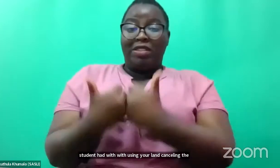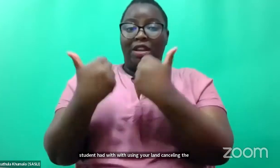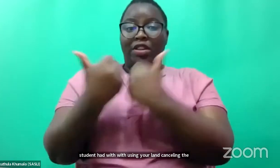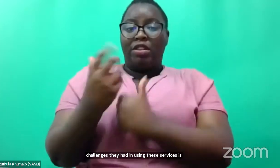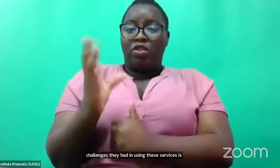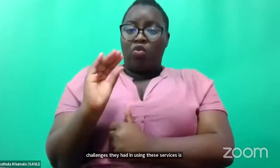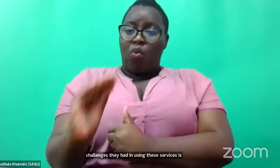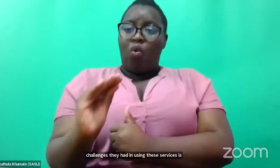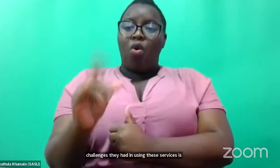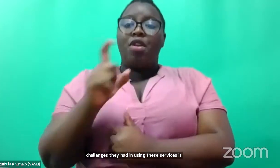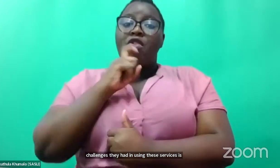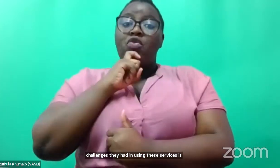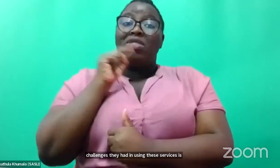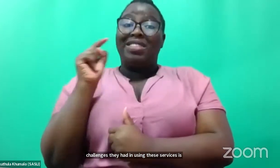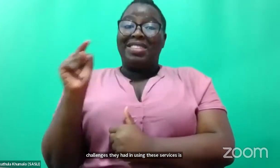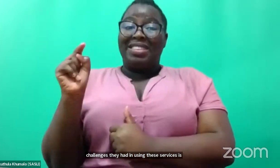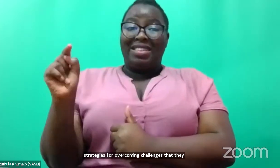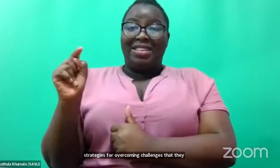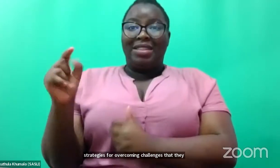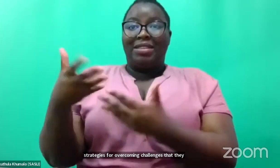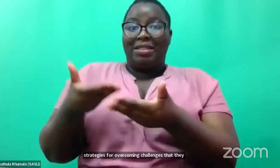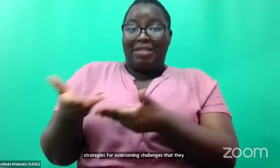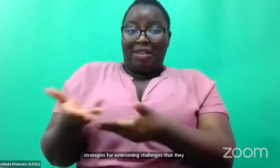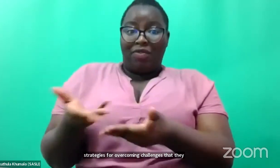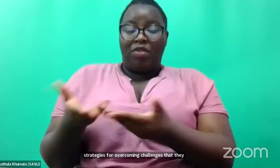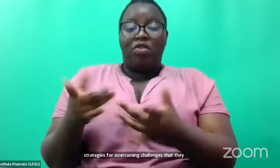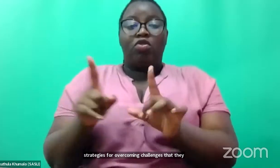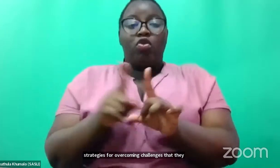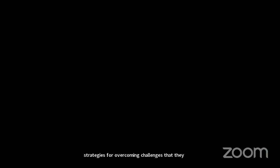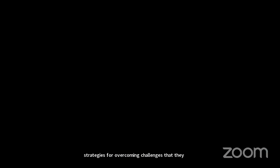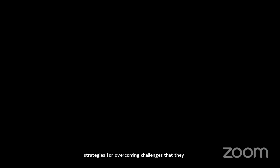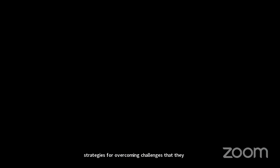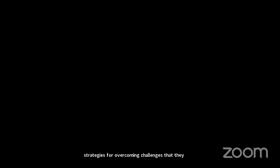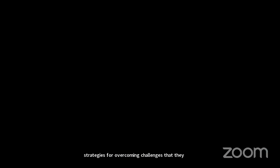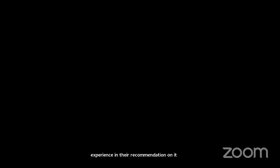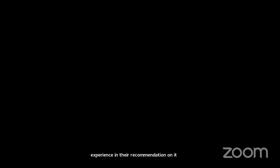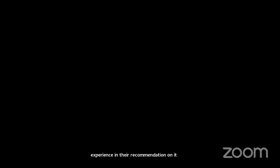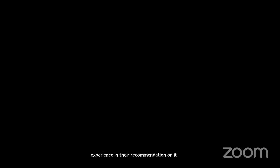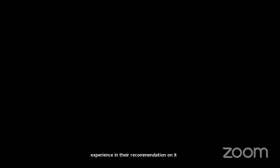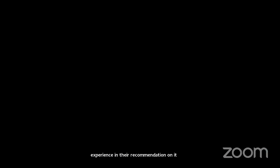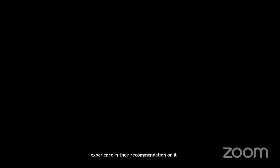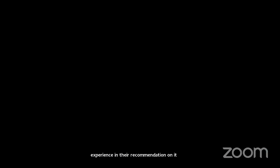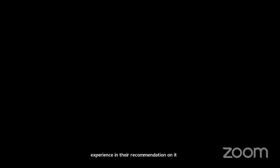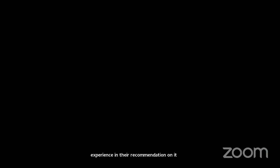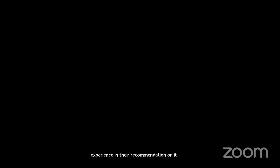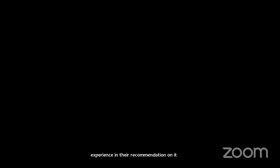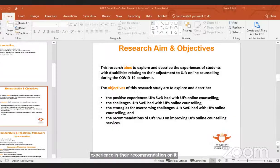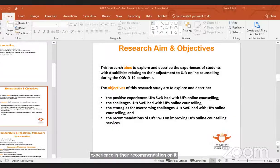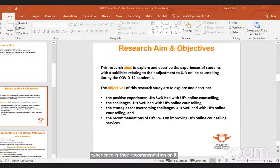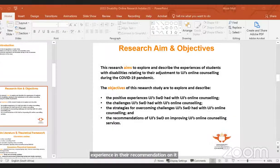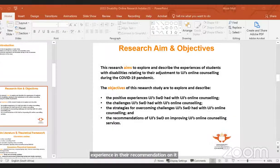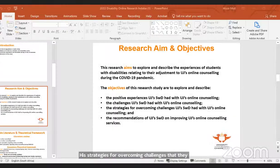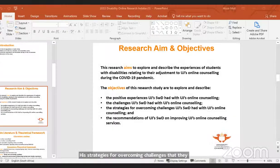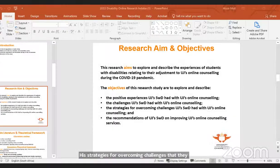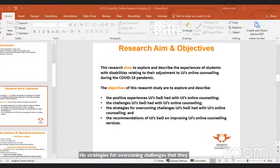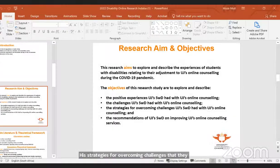for overcoming challenges that they experience, and the recommendation on improving these services. The